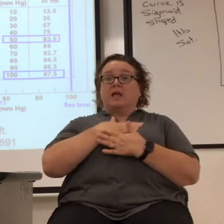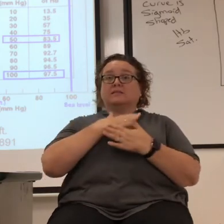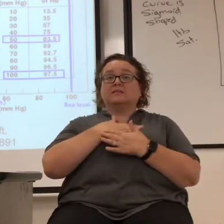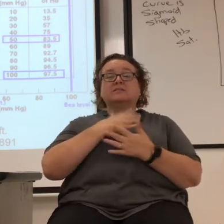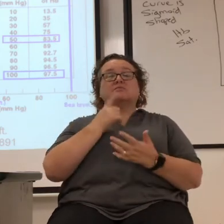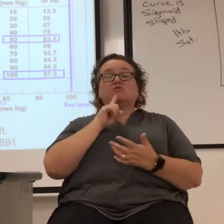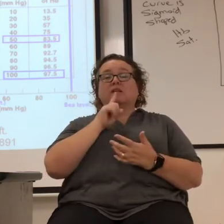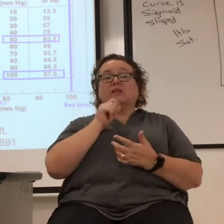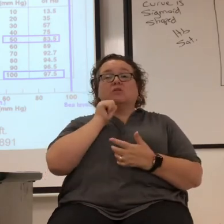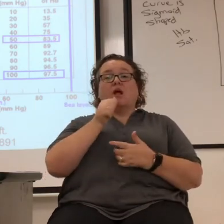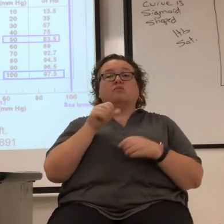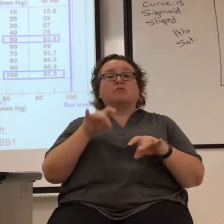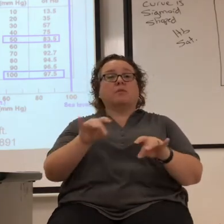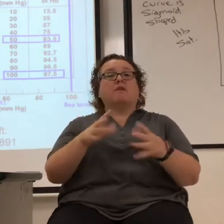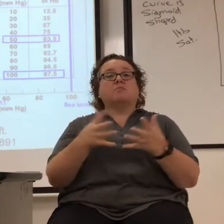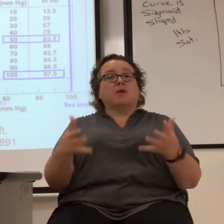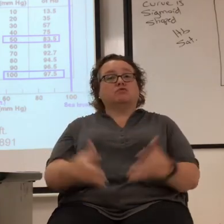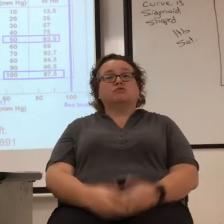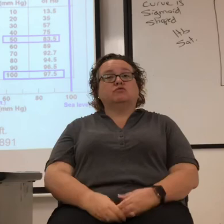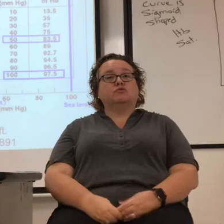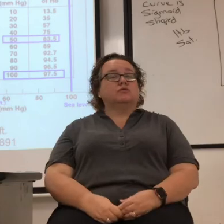much, okay?